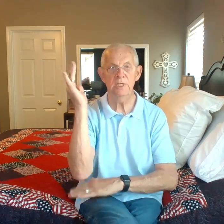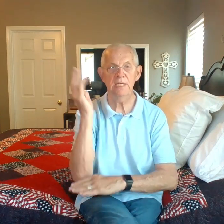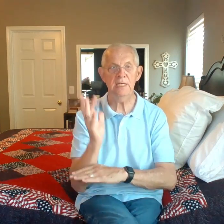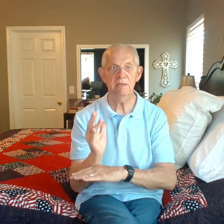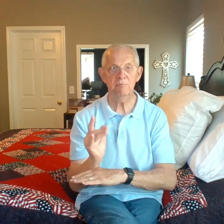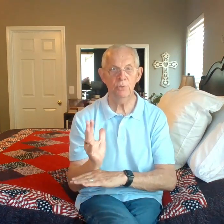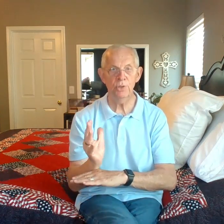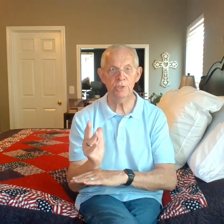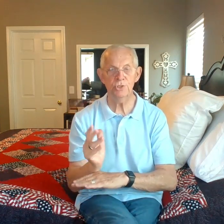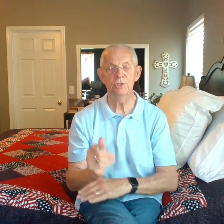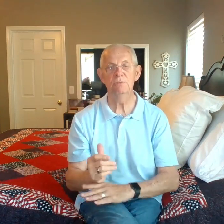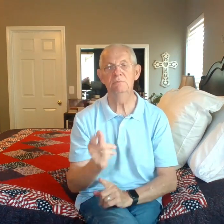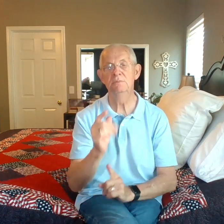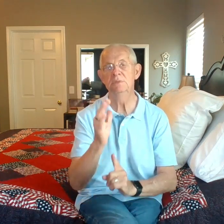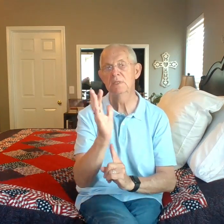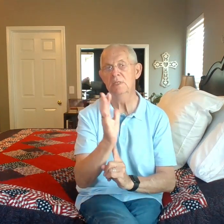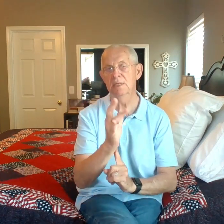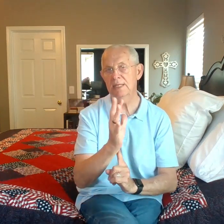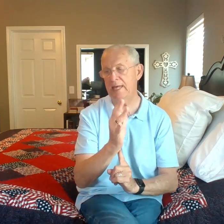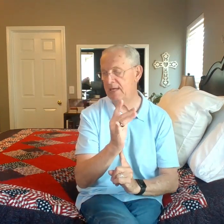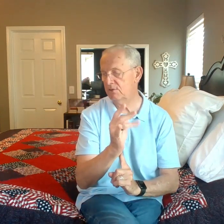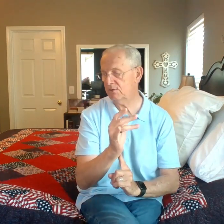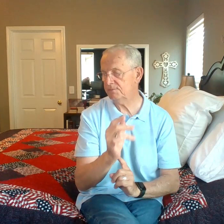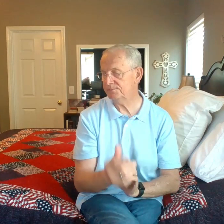tree, bush, candle.